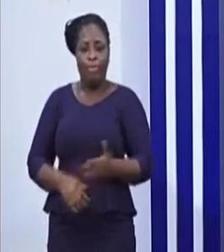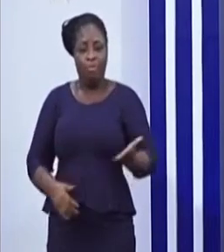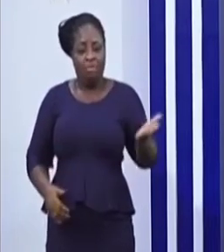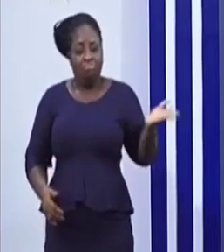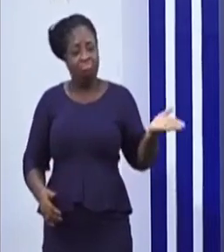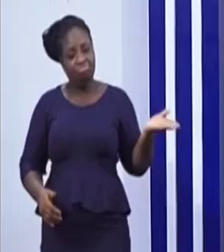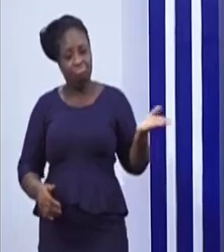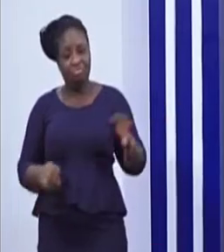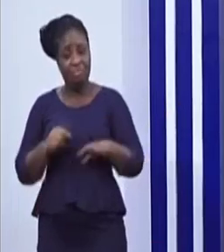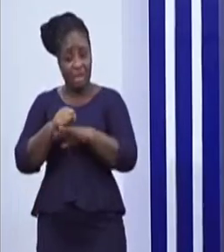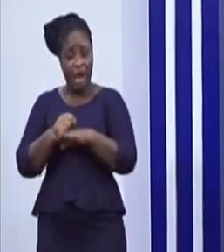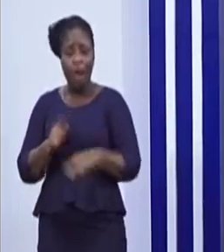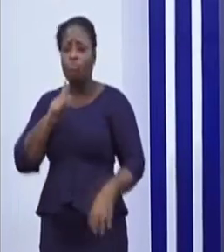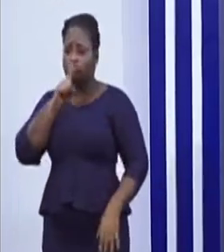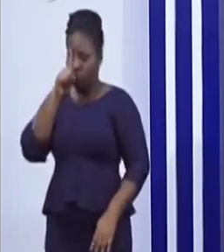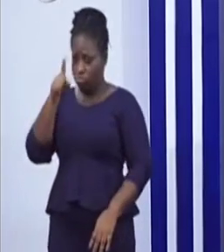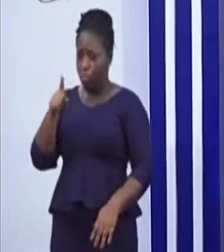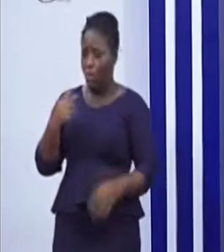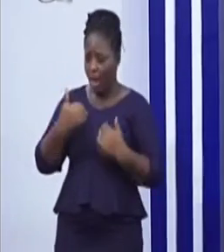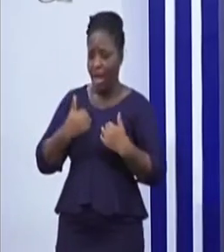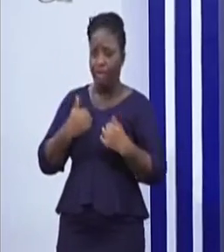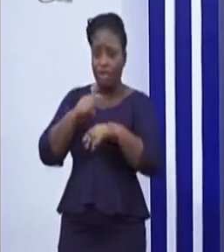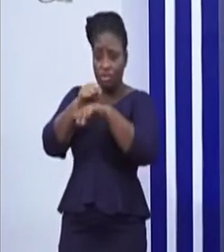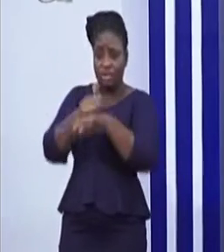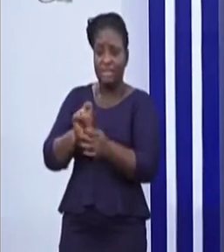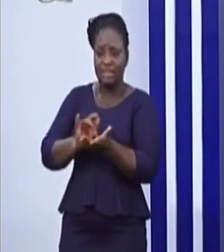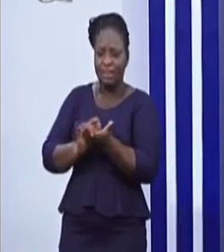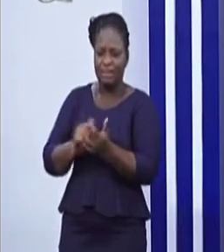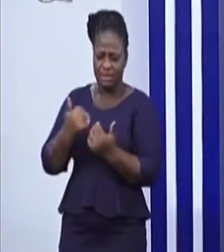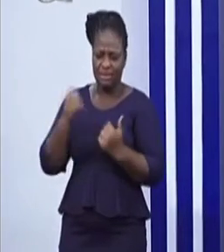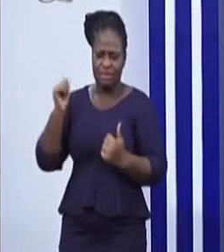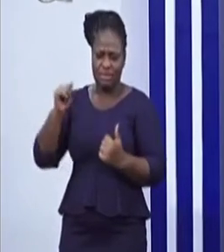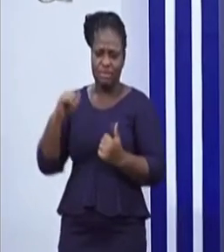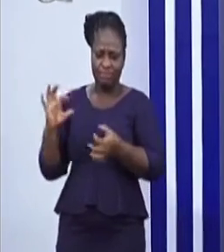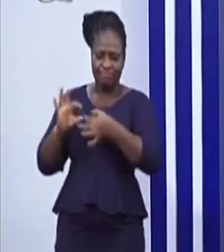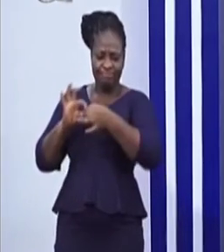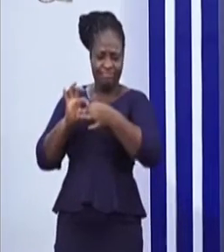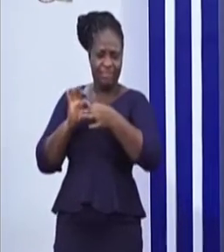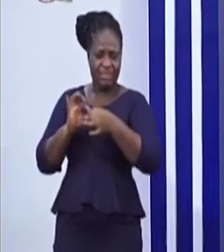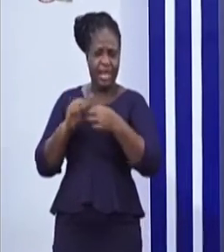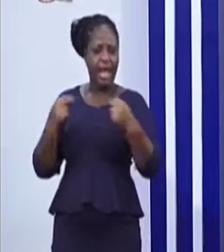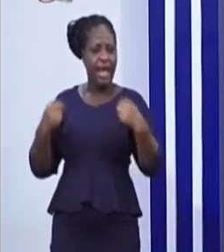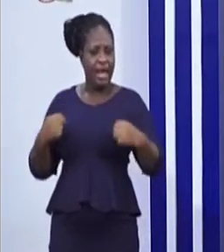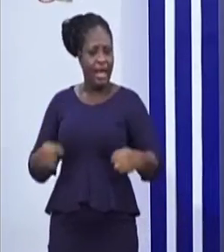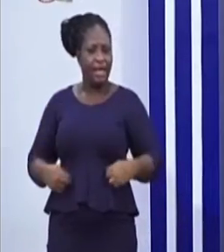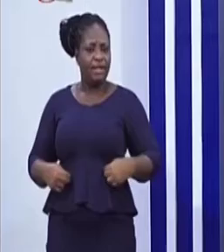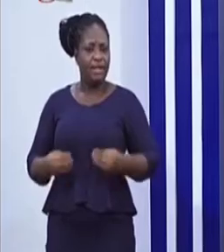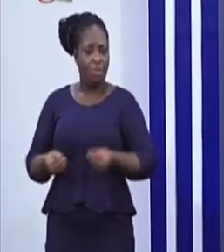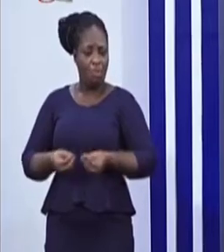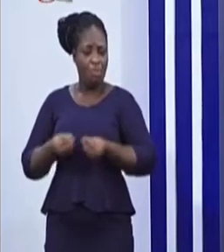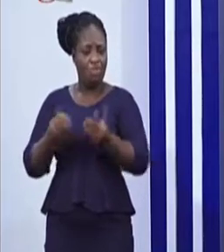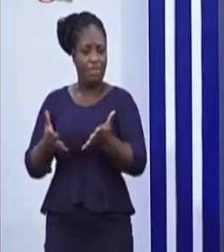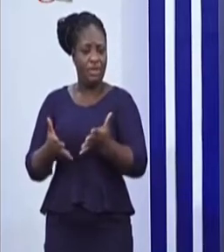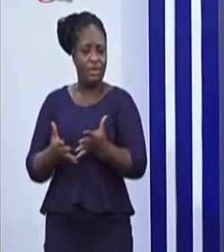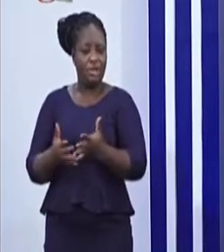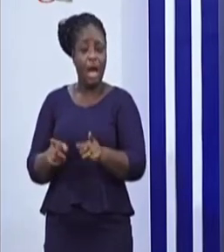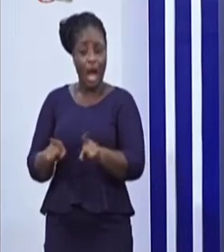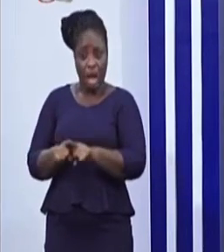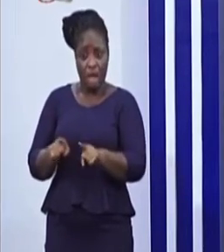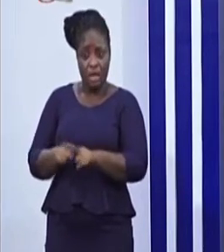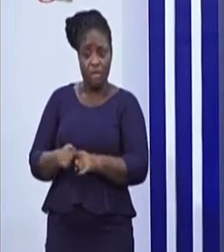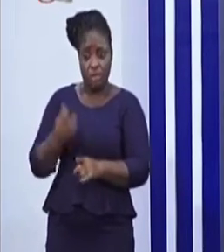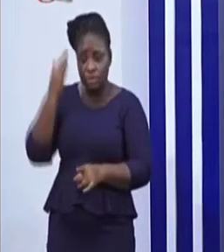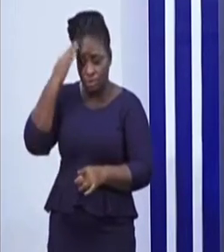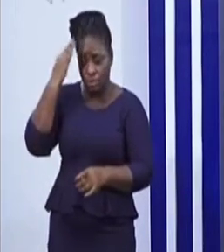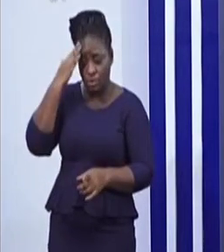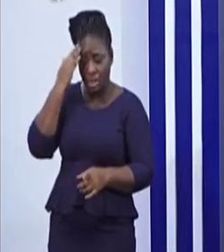Traditional, yes, we are collaborating with the traditional health providers, and as usual, as